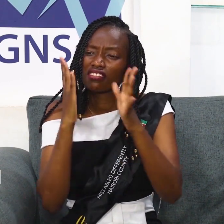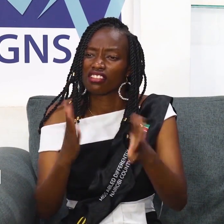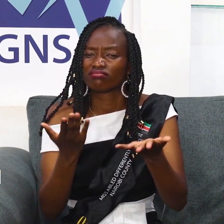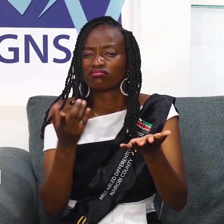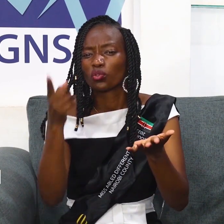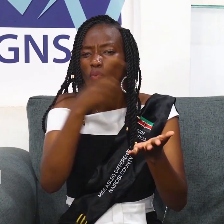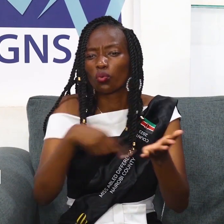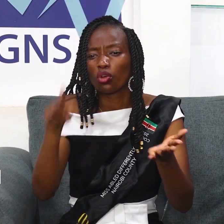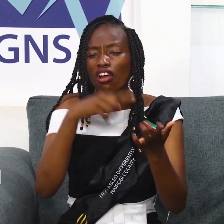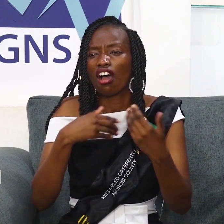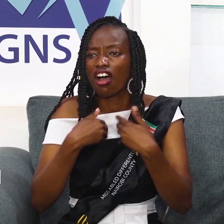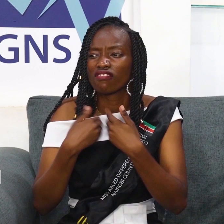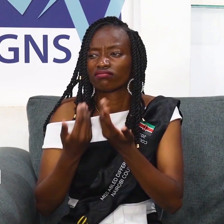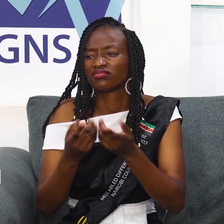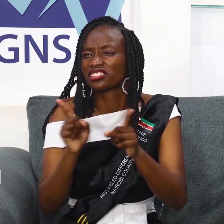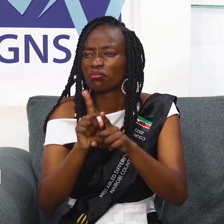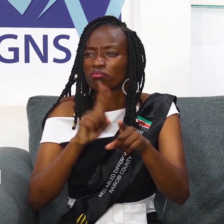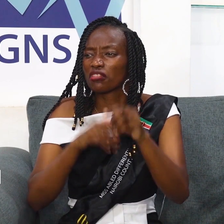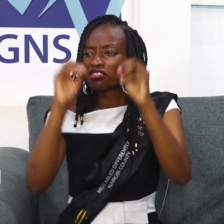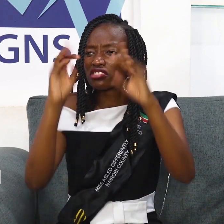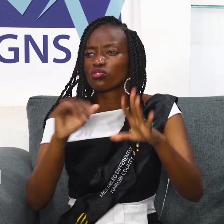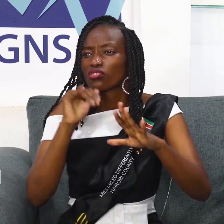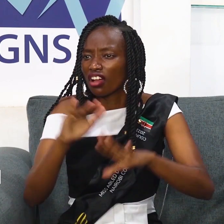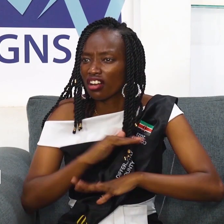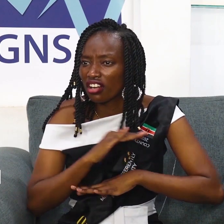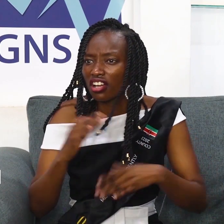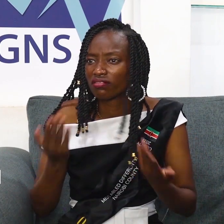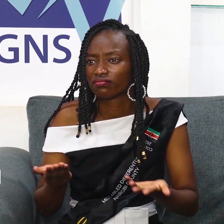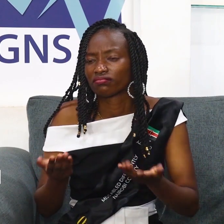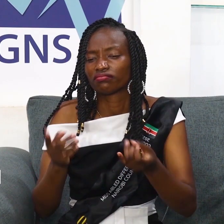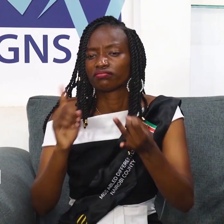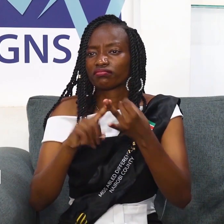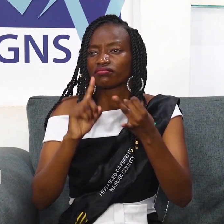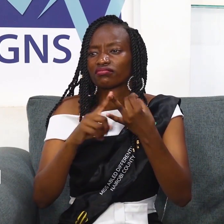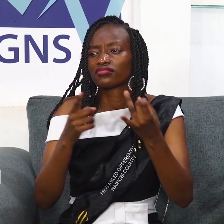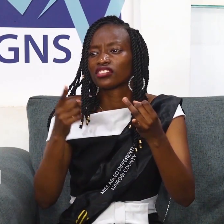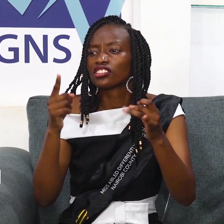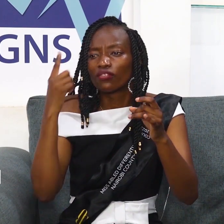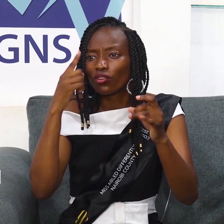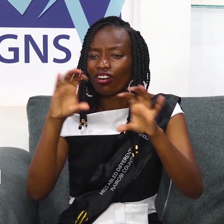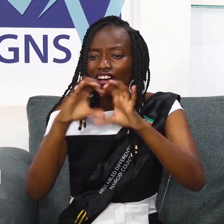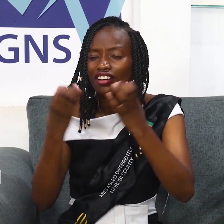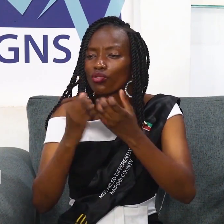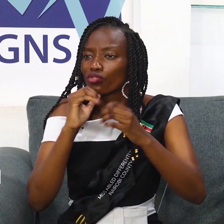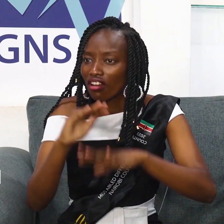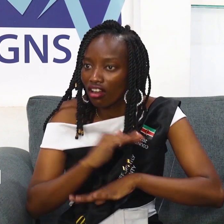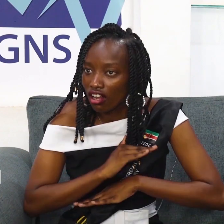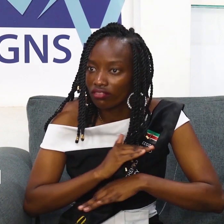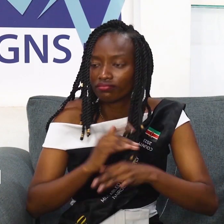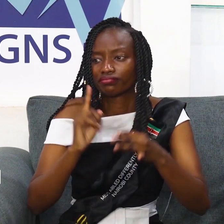and making sure that the different teachers are educated, they get to